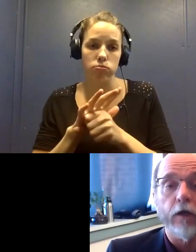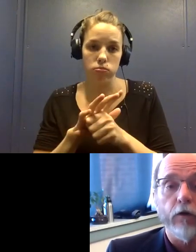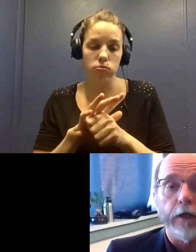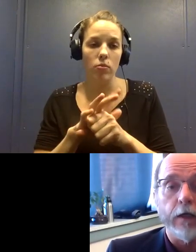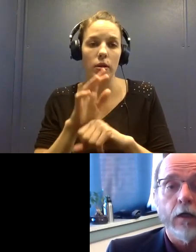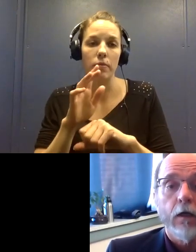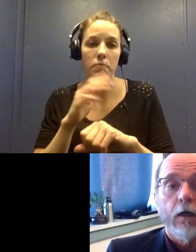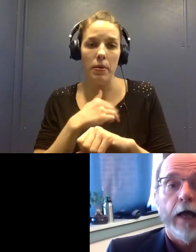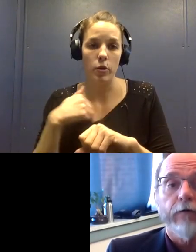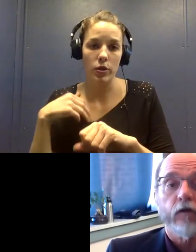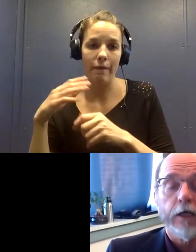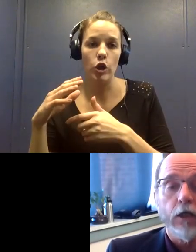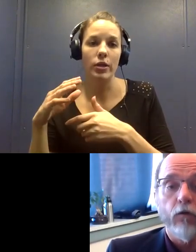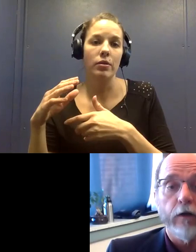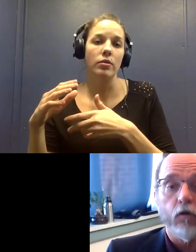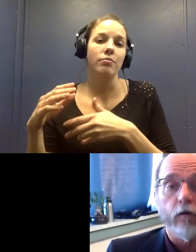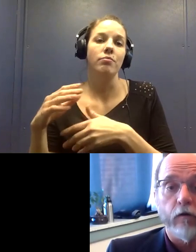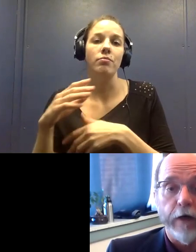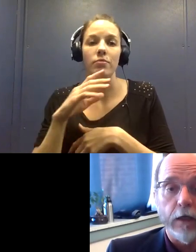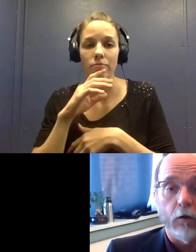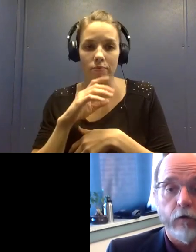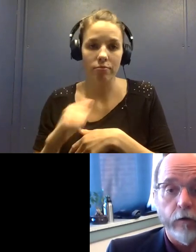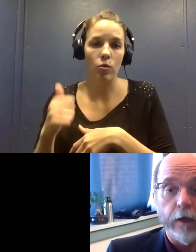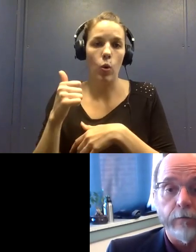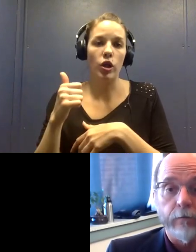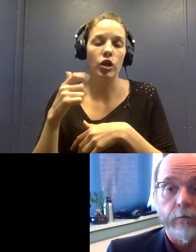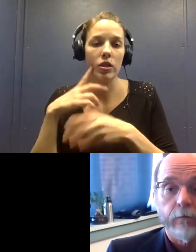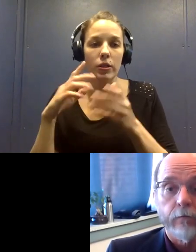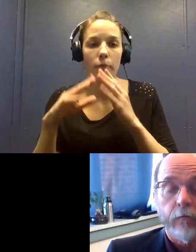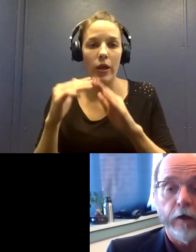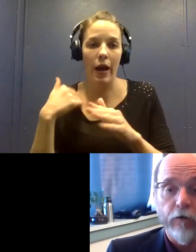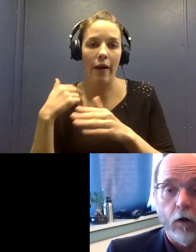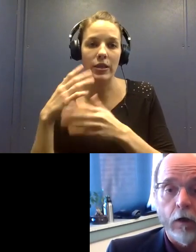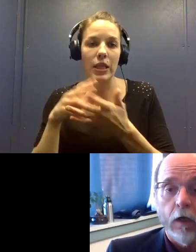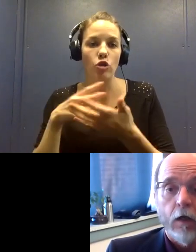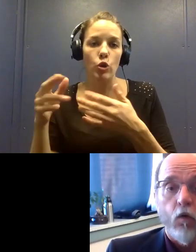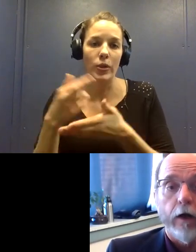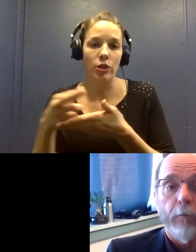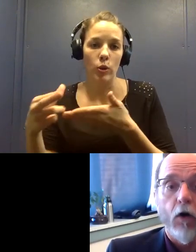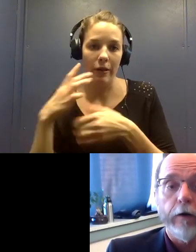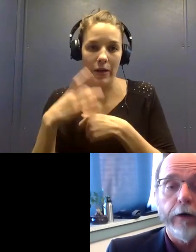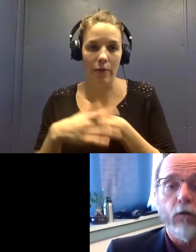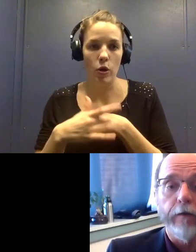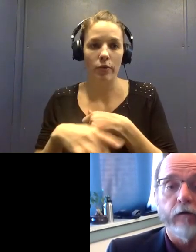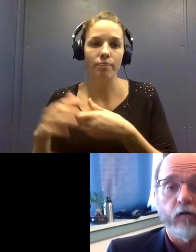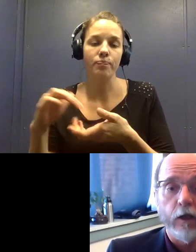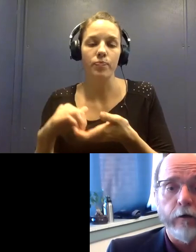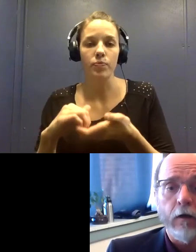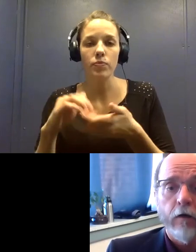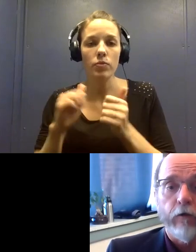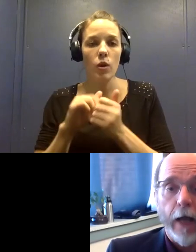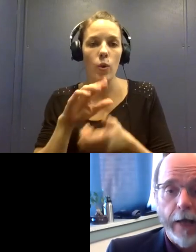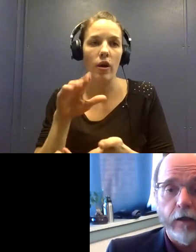senior community have scheduling resources available to them. Therefore, we are partnering with the